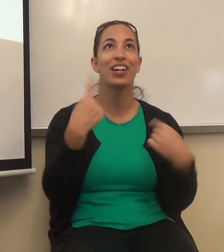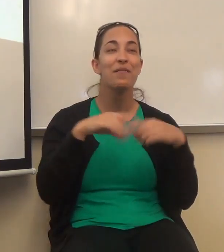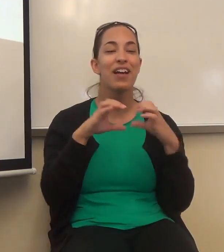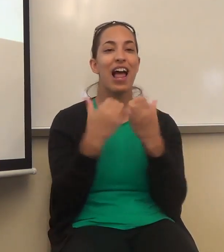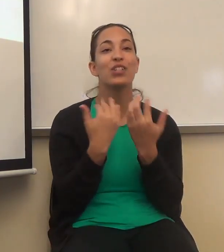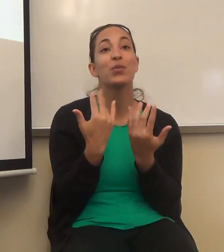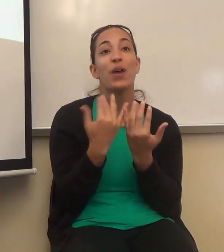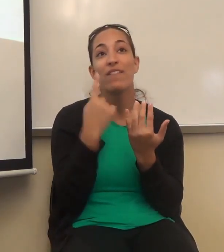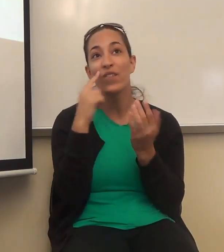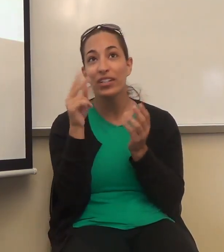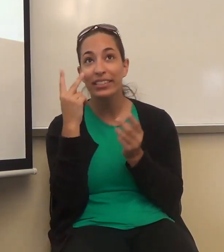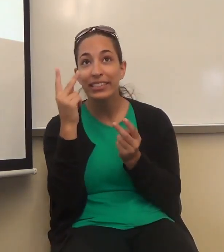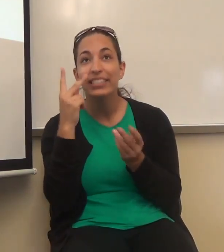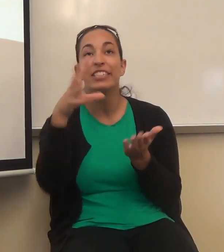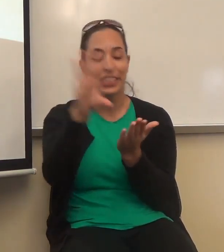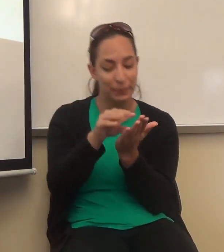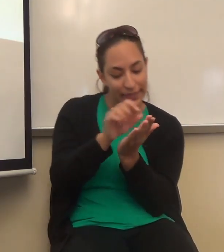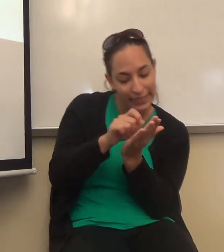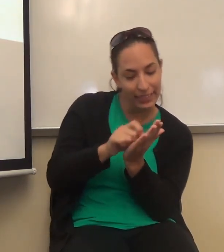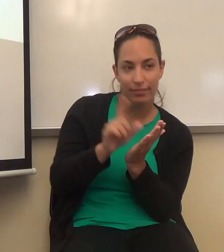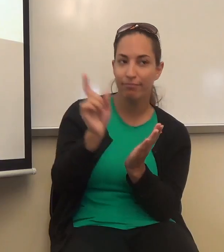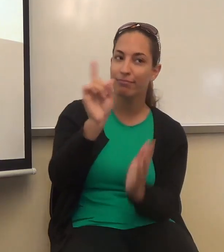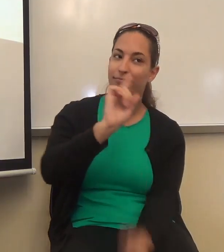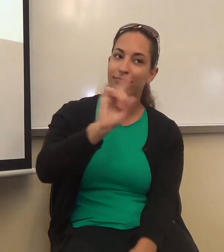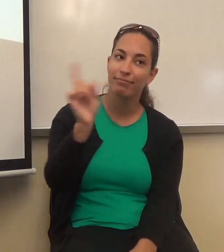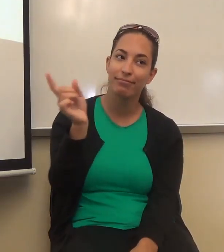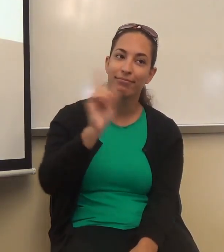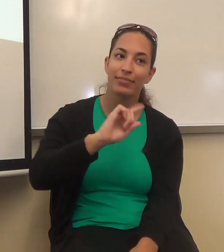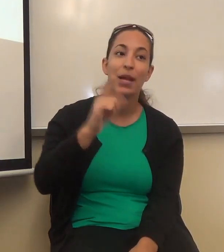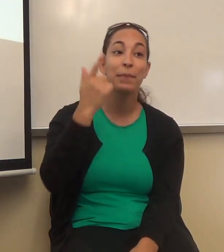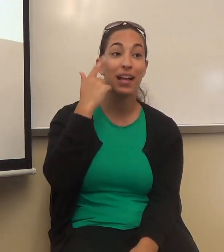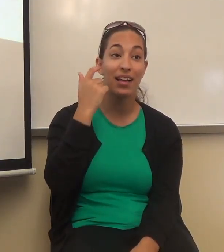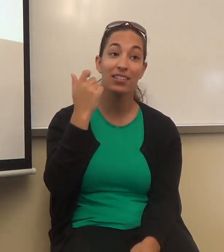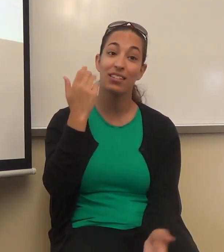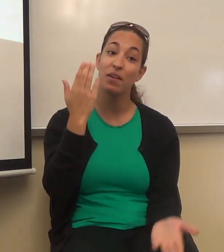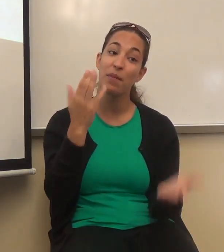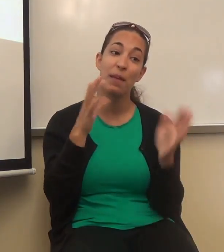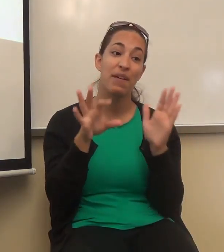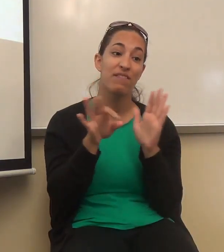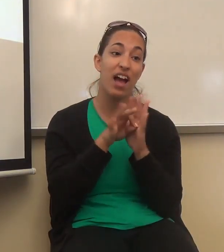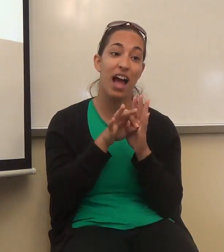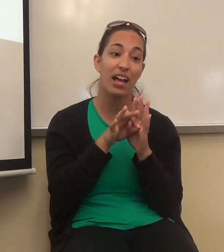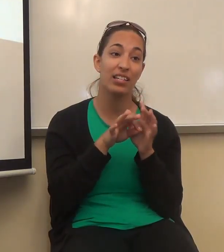board. Because you may find that nothing appears on the board.